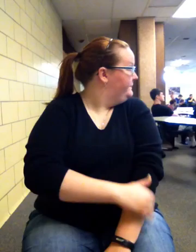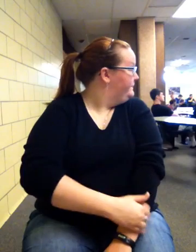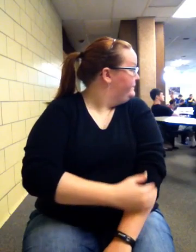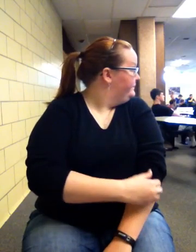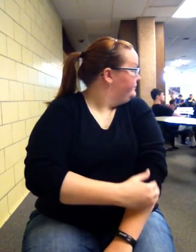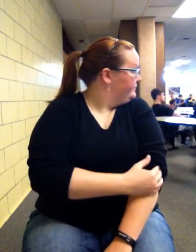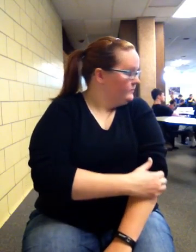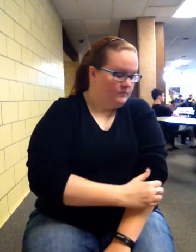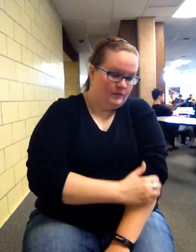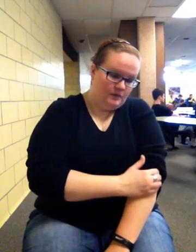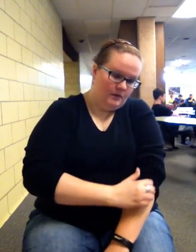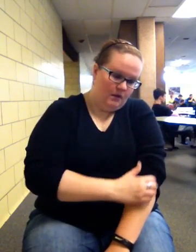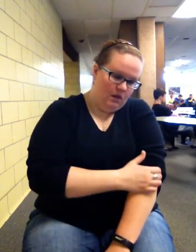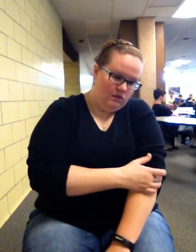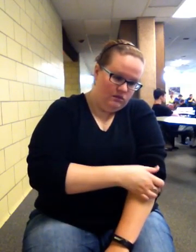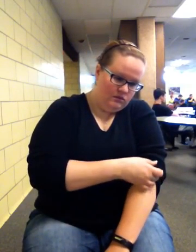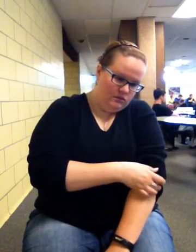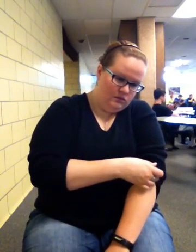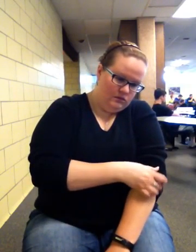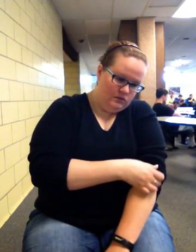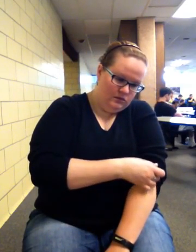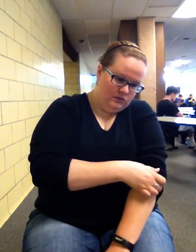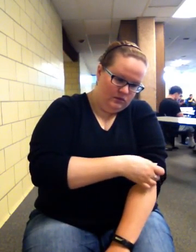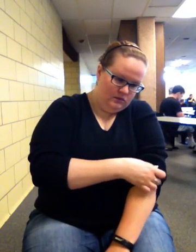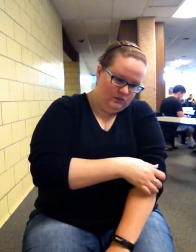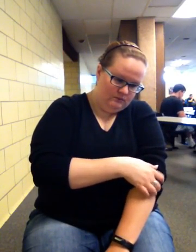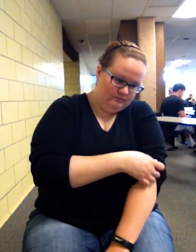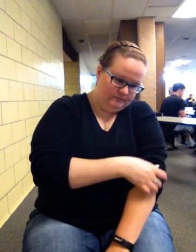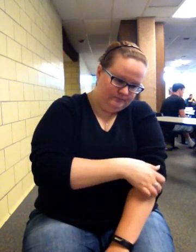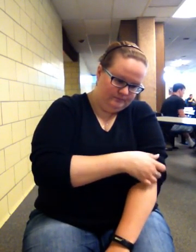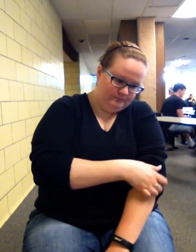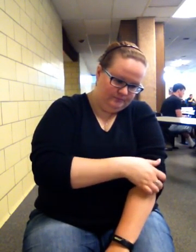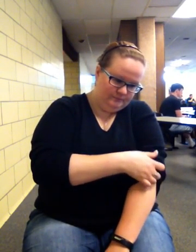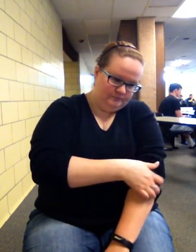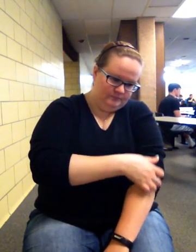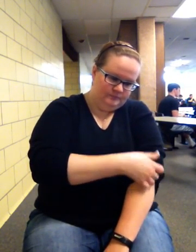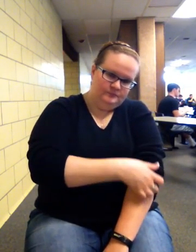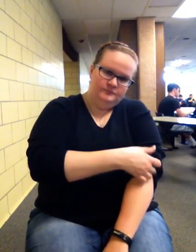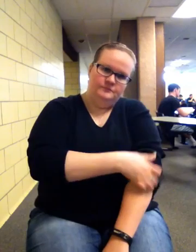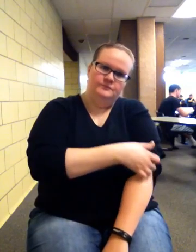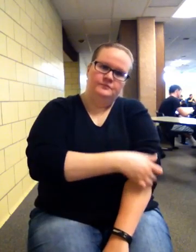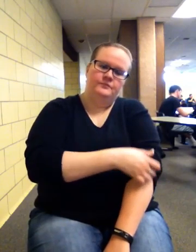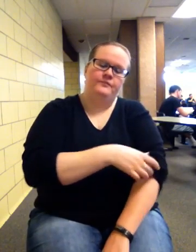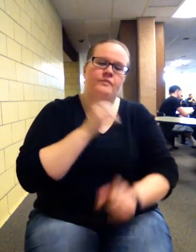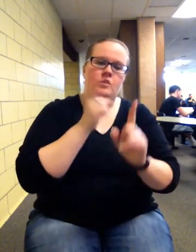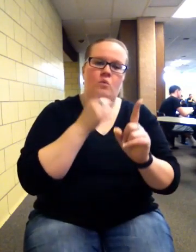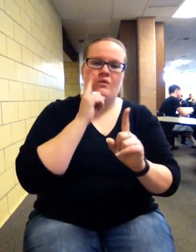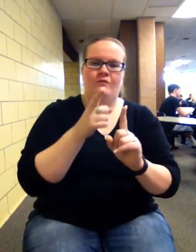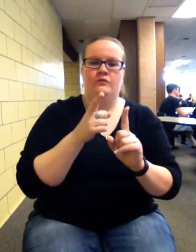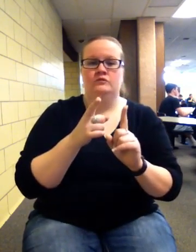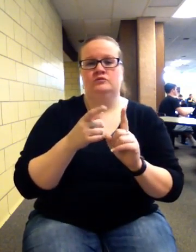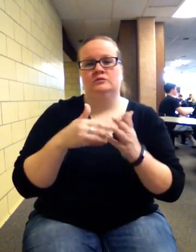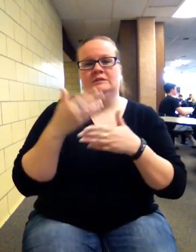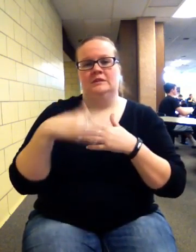So the goal with modified internal rate of return in step one, step one is you're going to